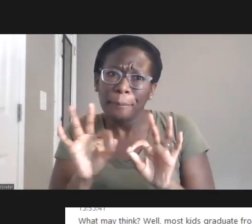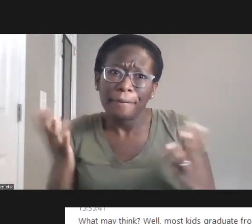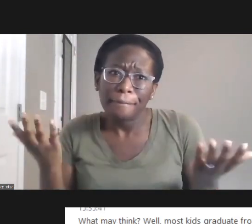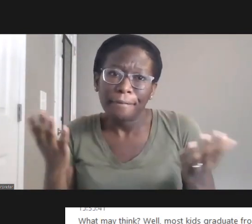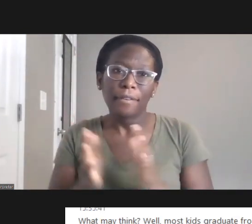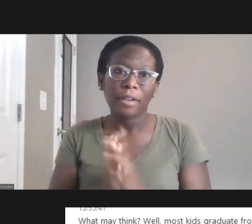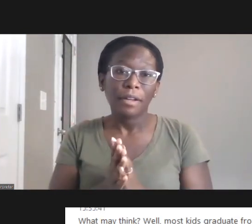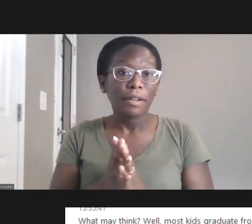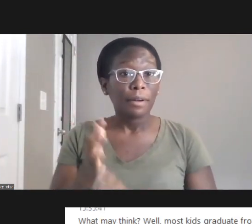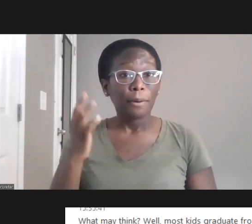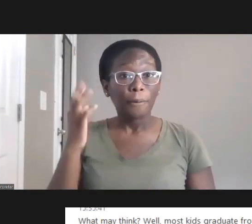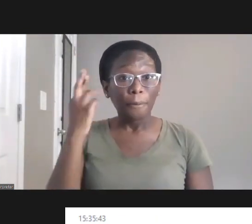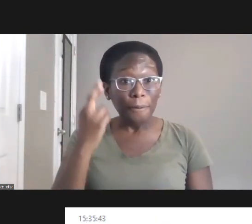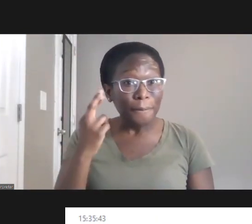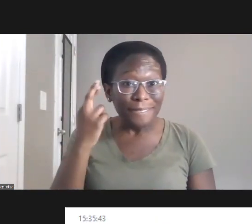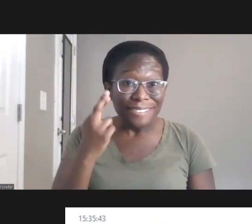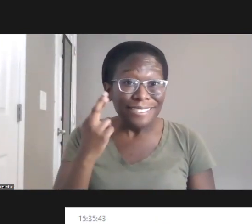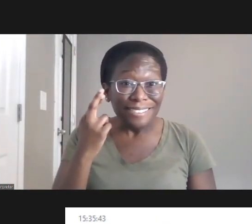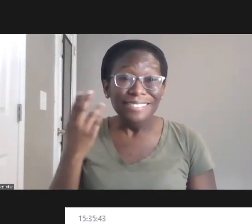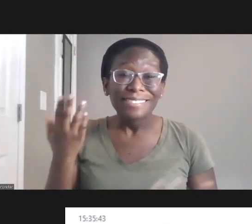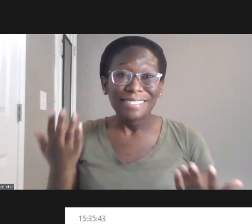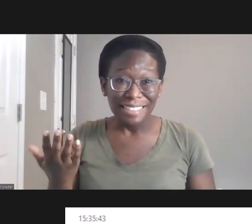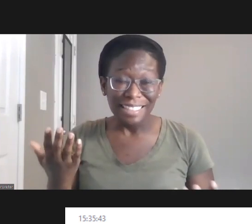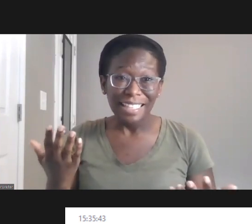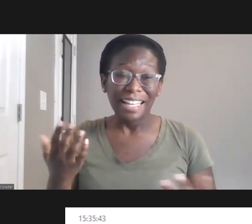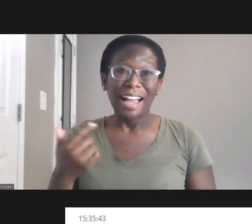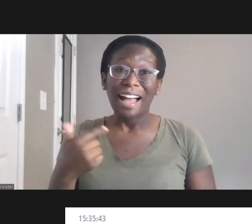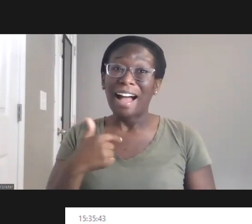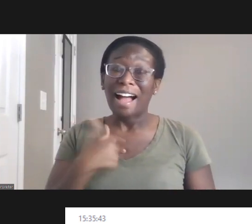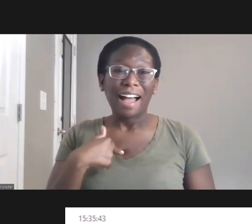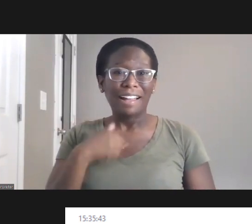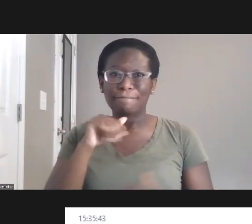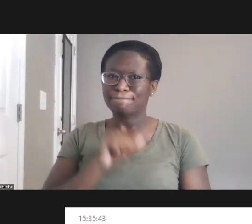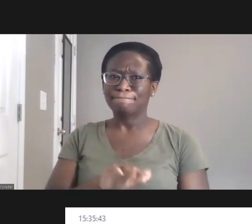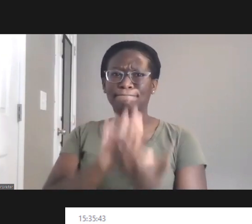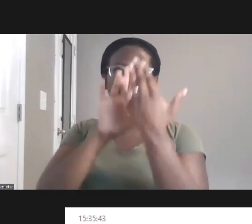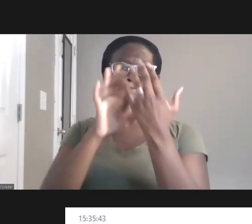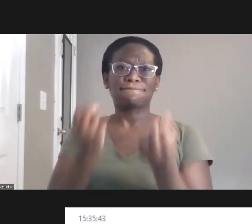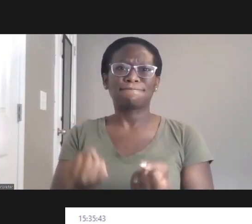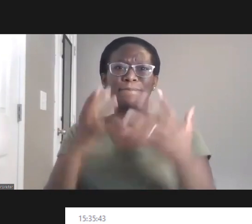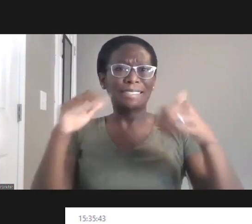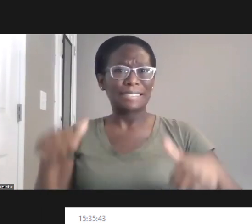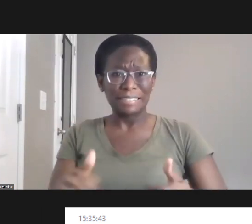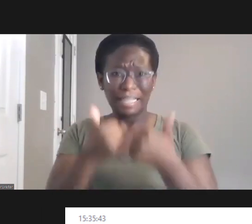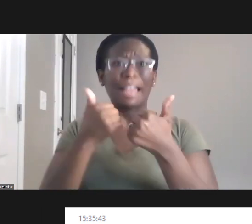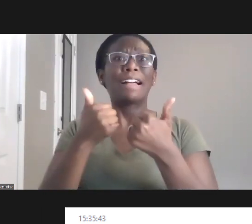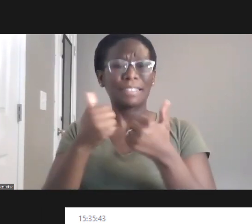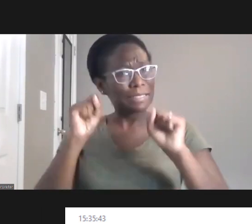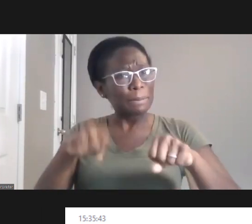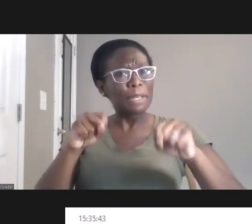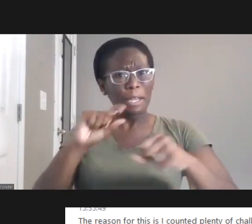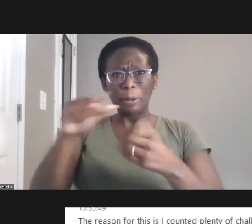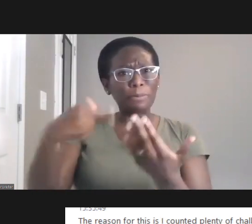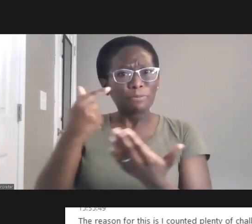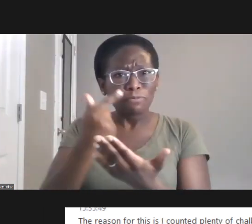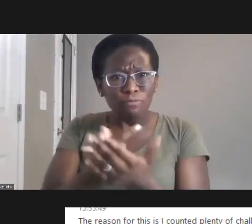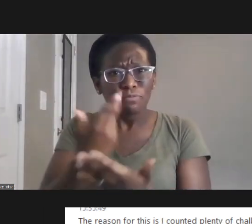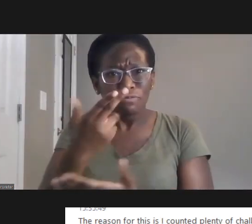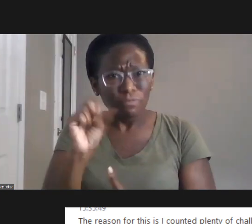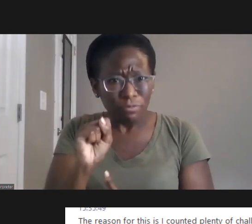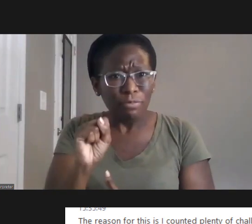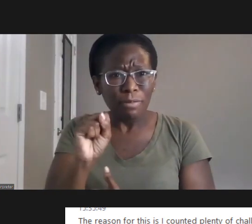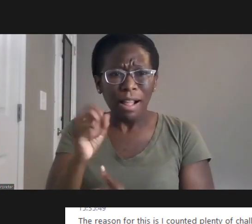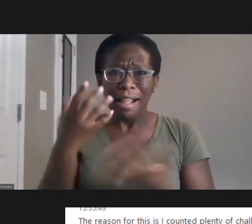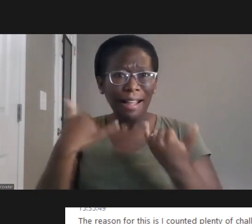The reason for this is I encountered plenty of challenges to reach the goal of graduating from high school and to advance